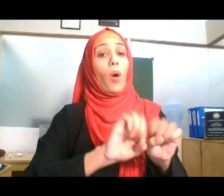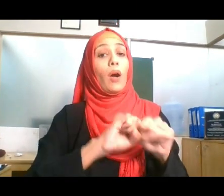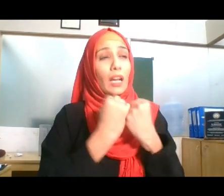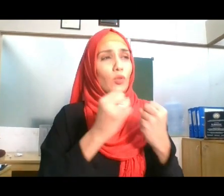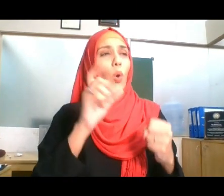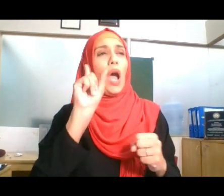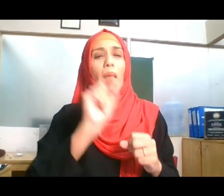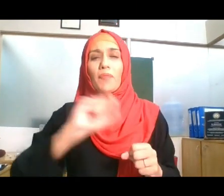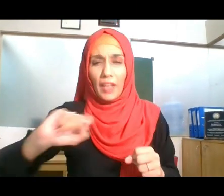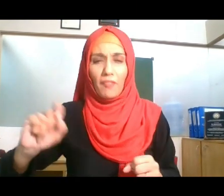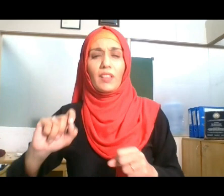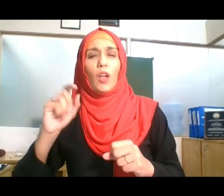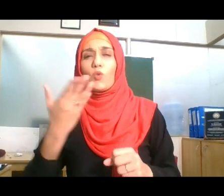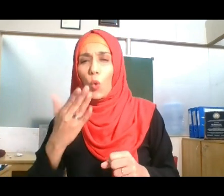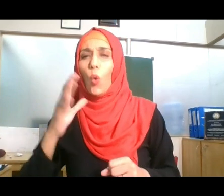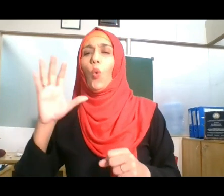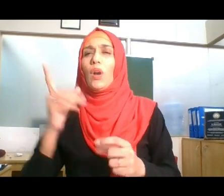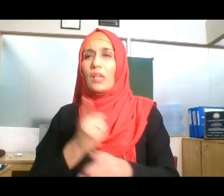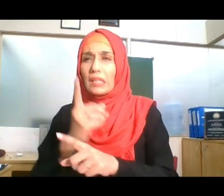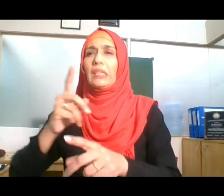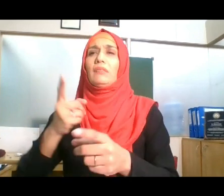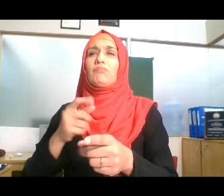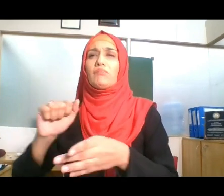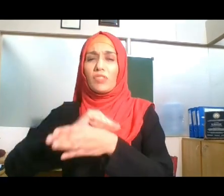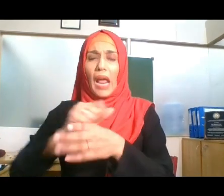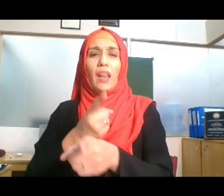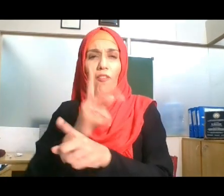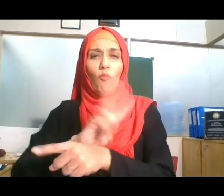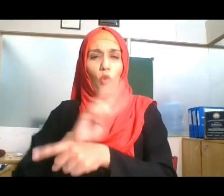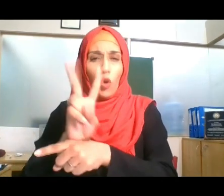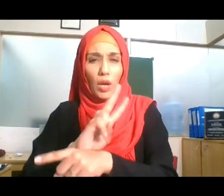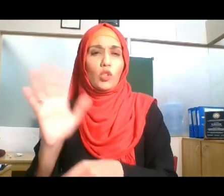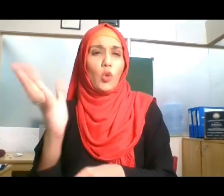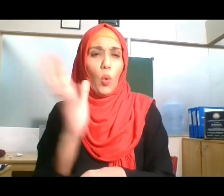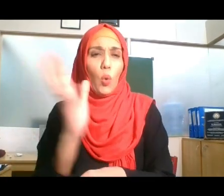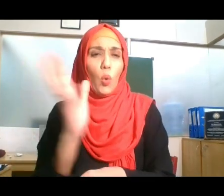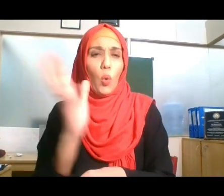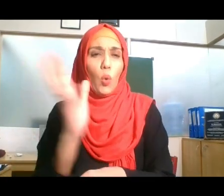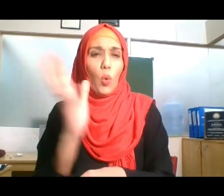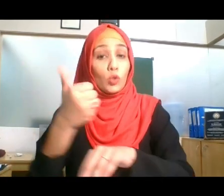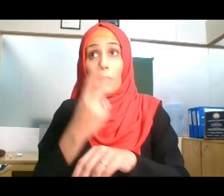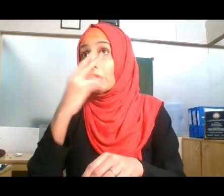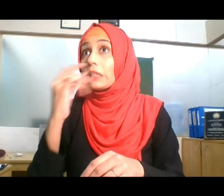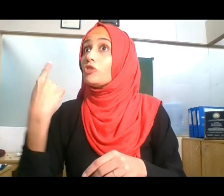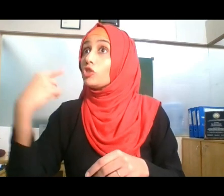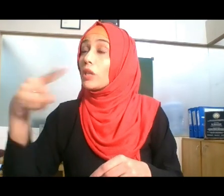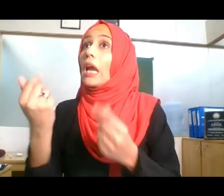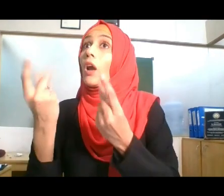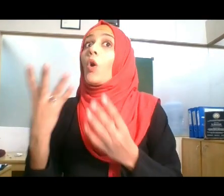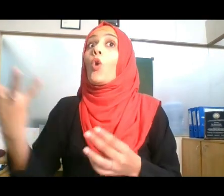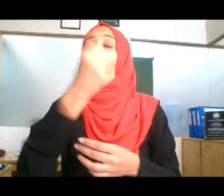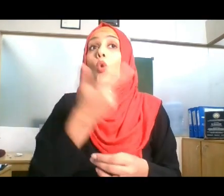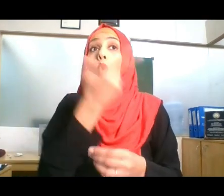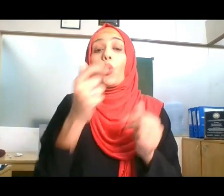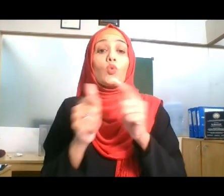centers, education centers, and so forth. So there is a case to be made for effective mapping of job skills against what is required in the market.